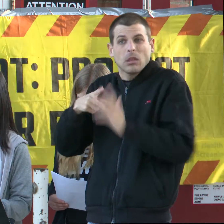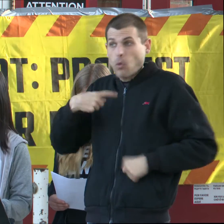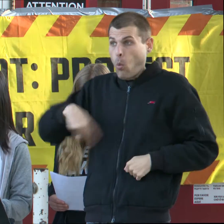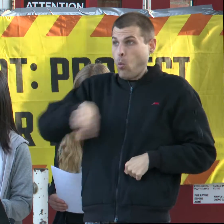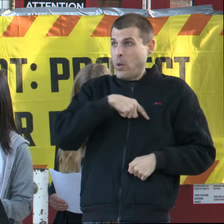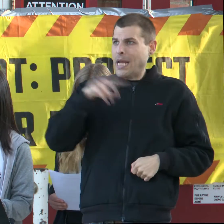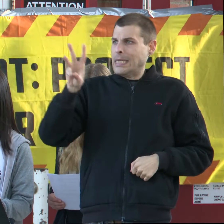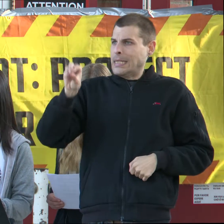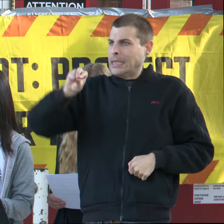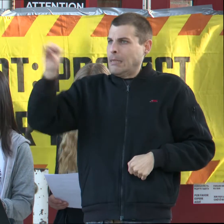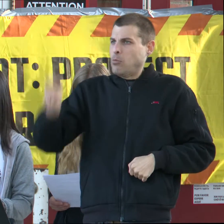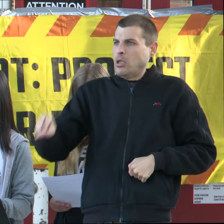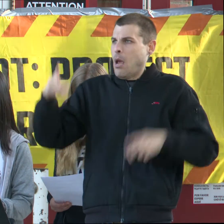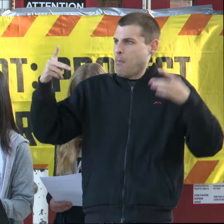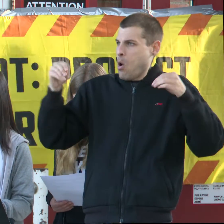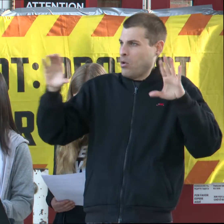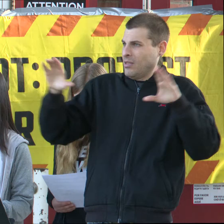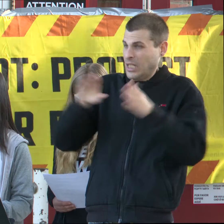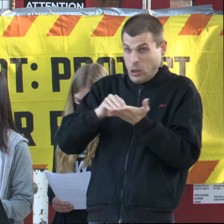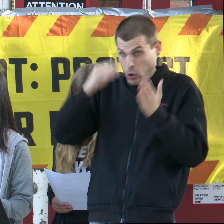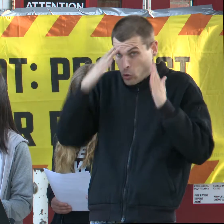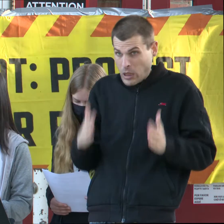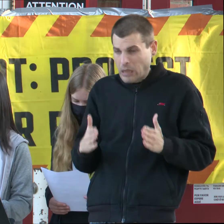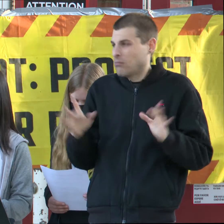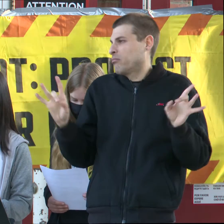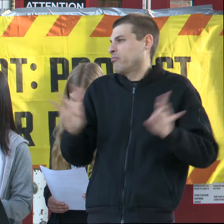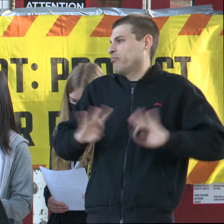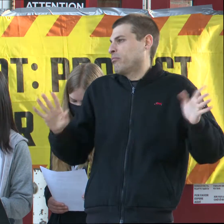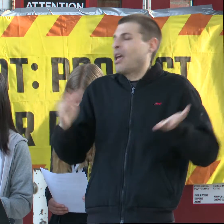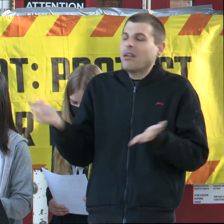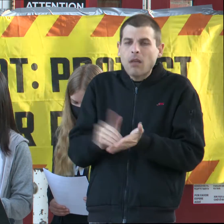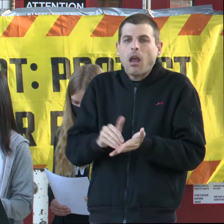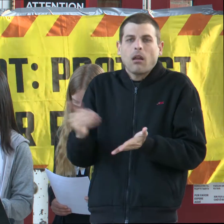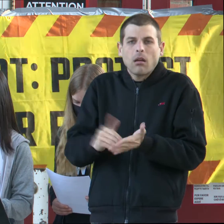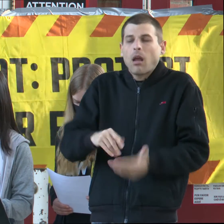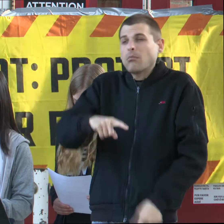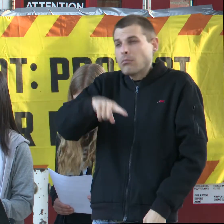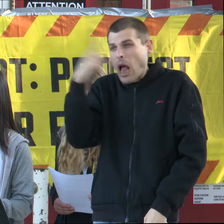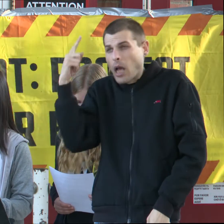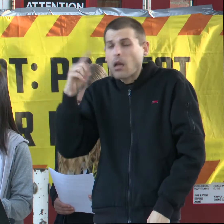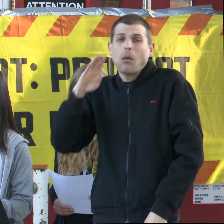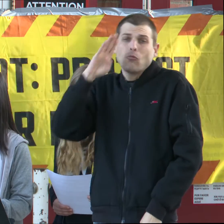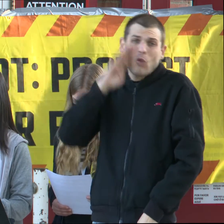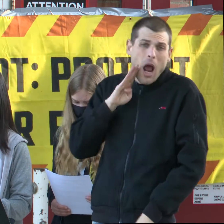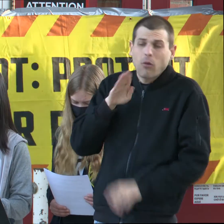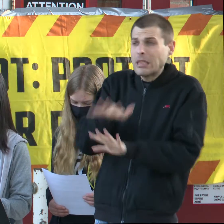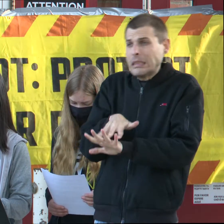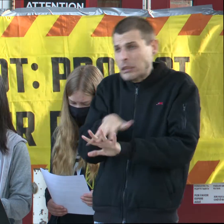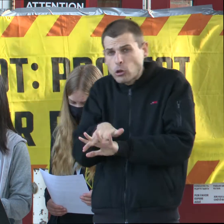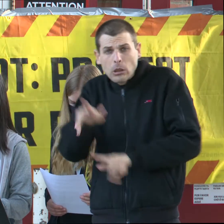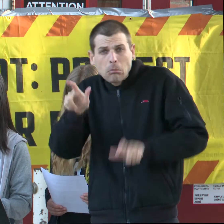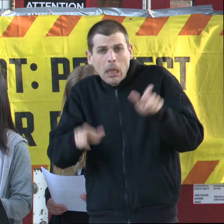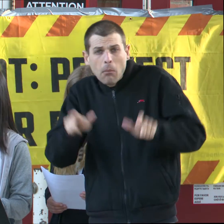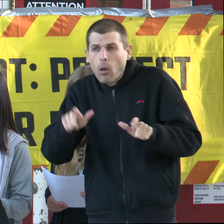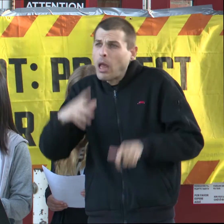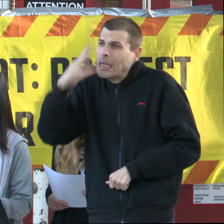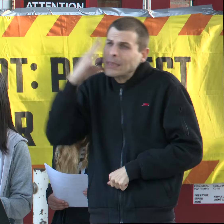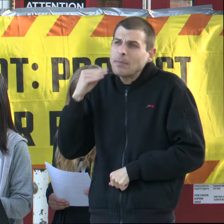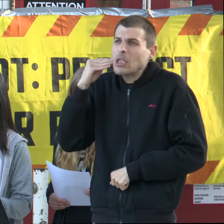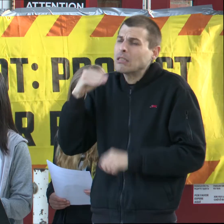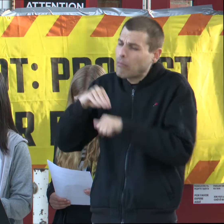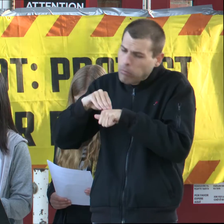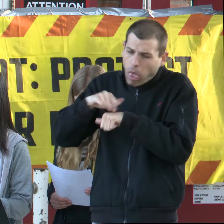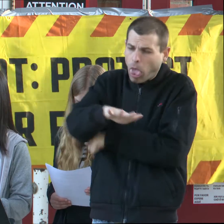students of color. Time and time again, black, brown, and indigenous people have been disproportionately affected by